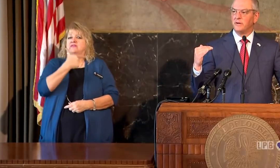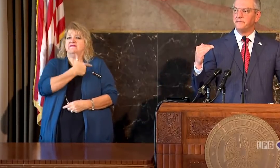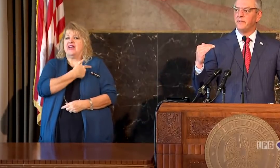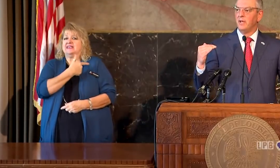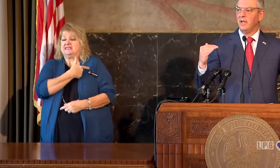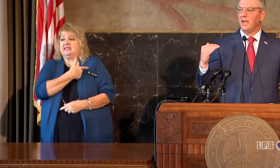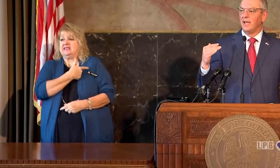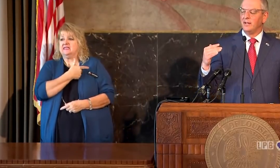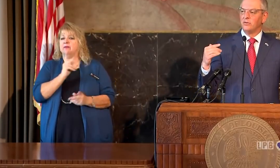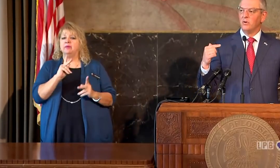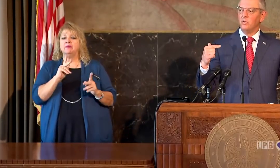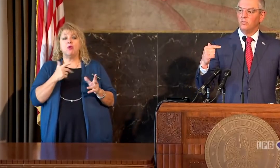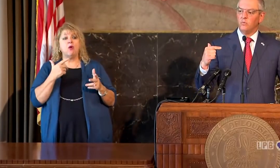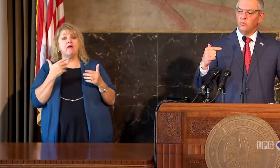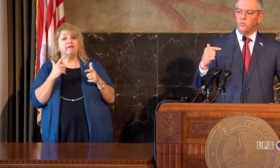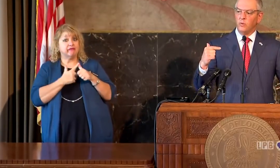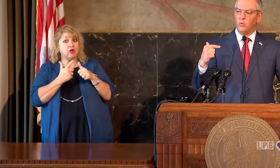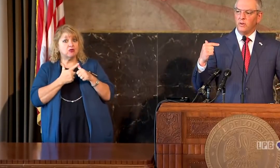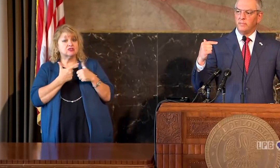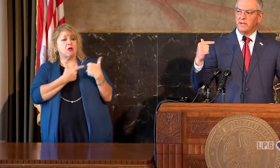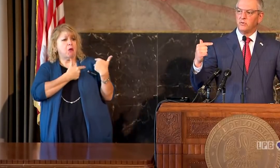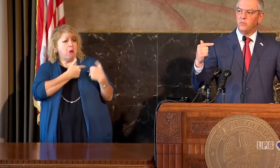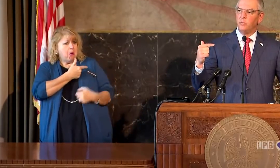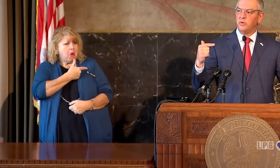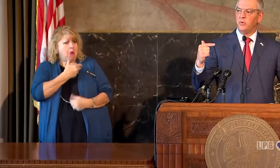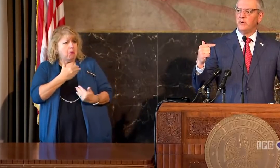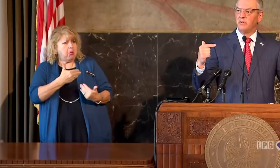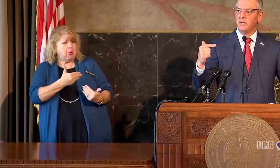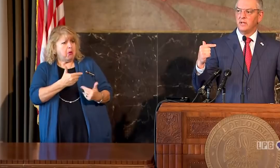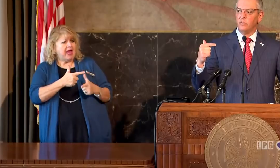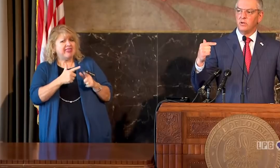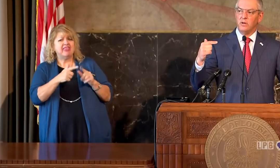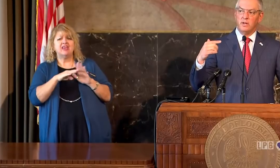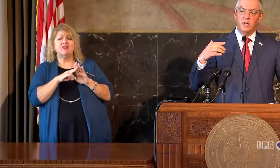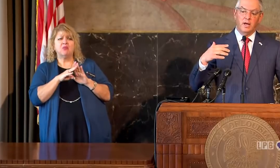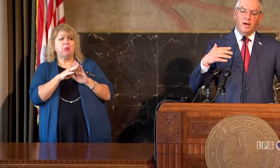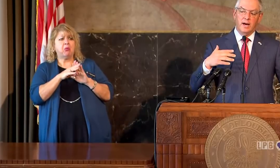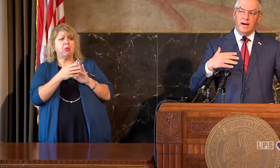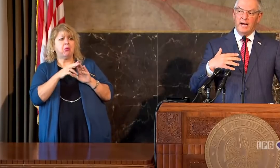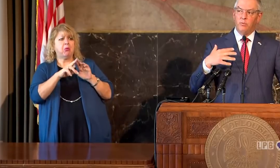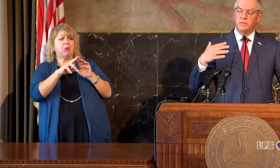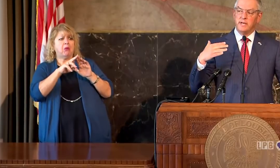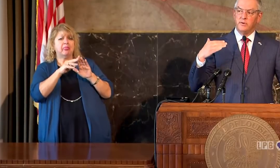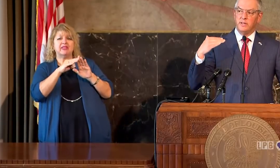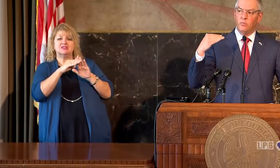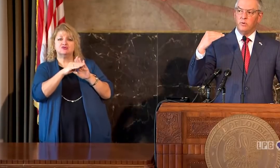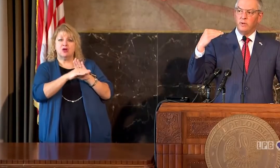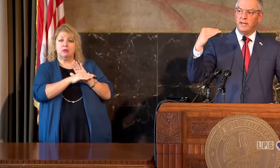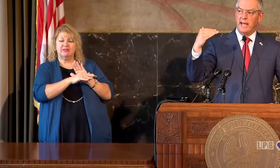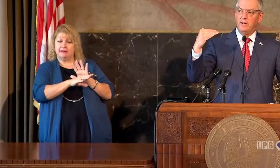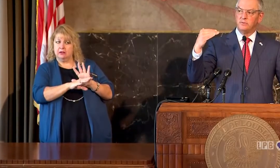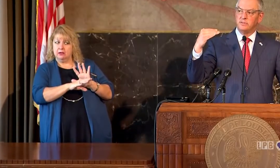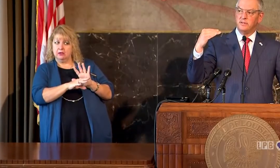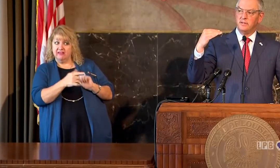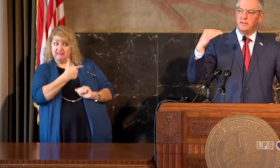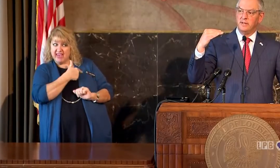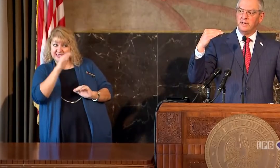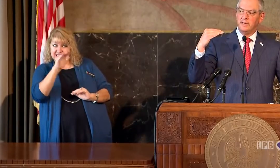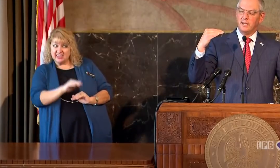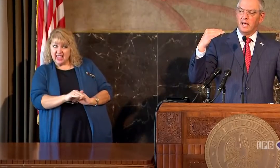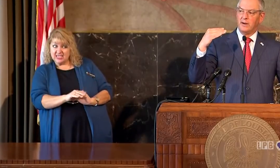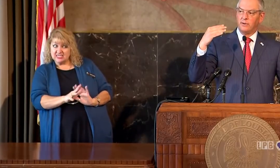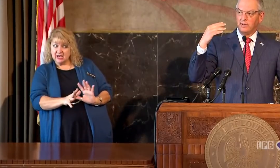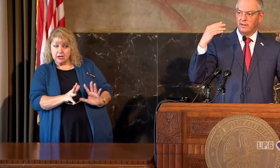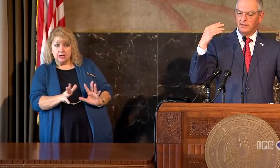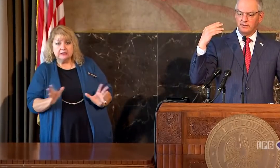great concern. And so we wanted to make sure we were doing everything that we could. I will tell you that when we announced